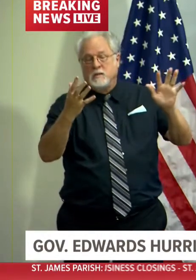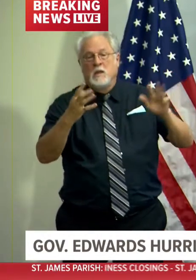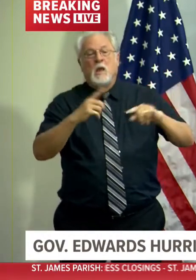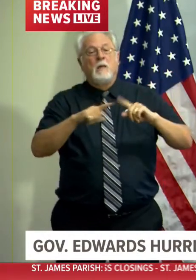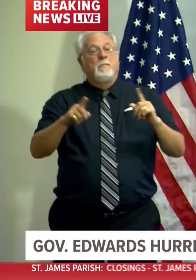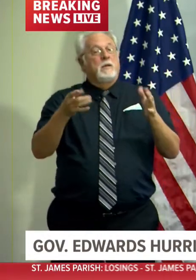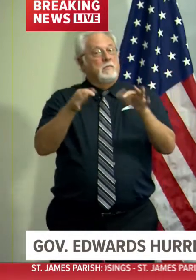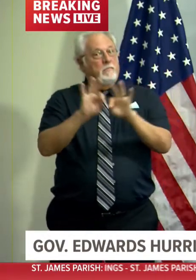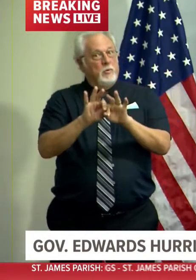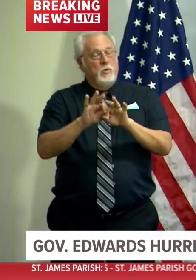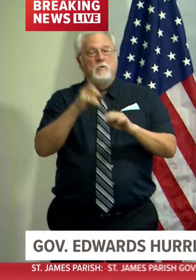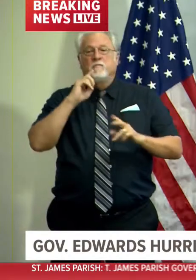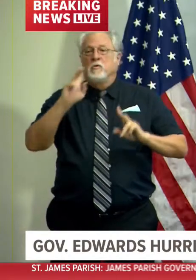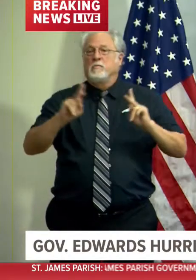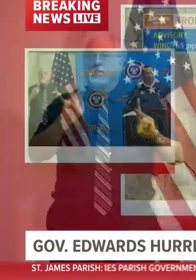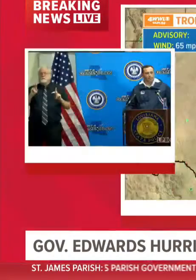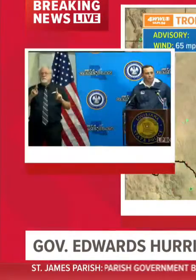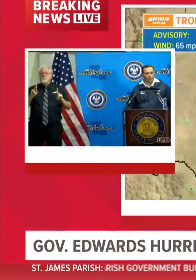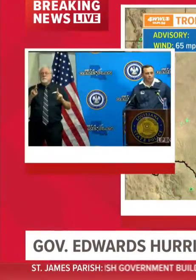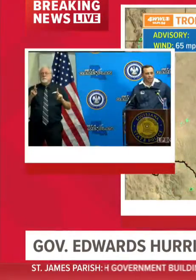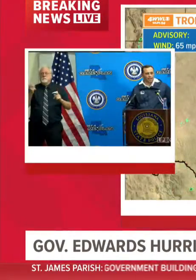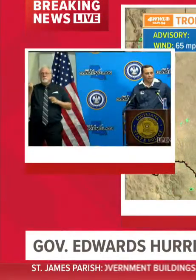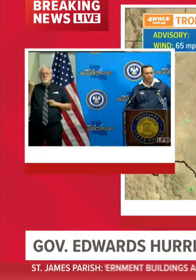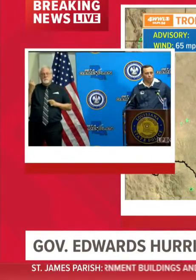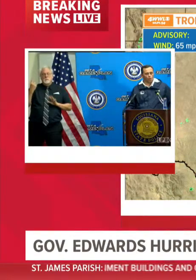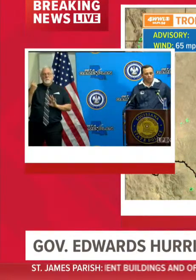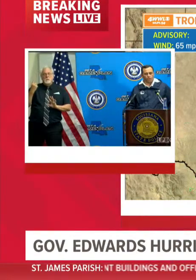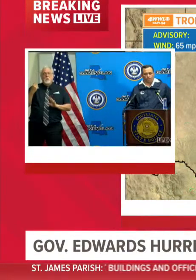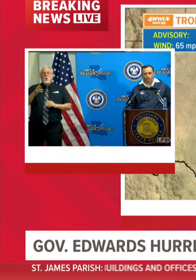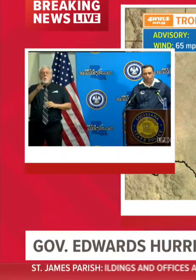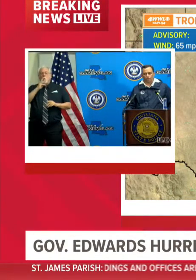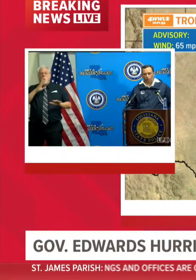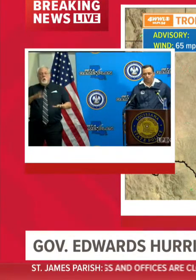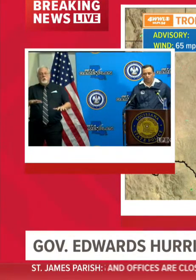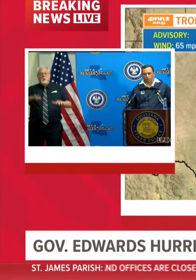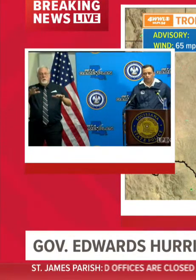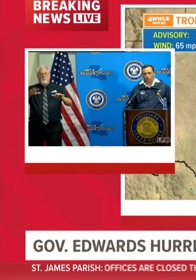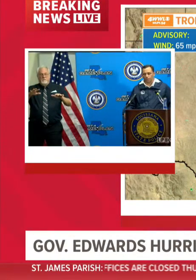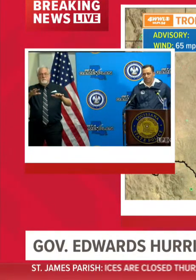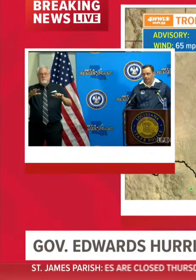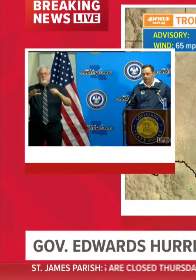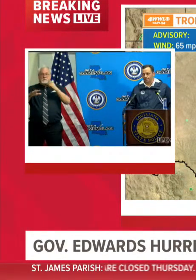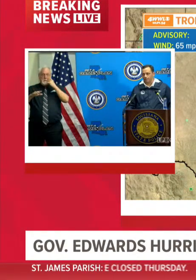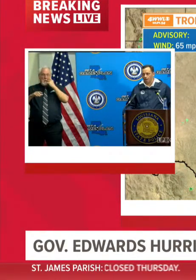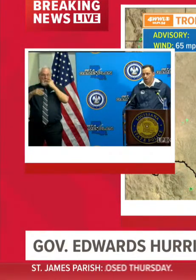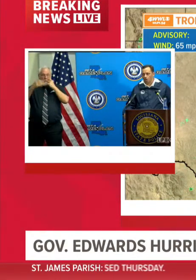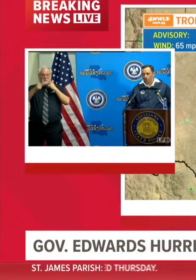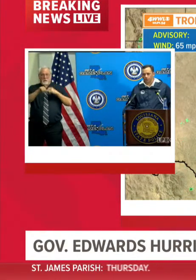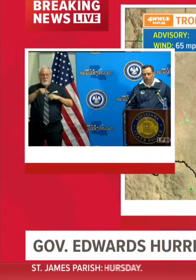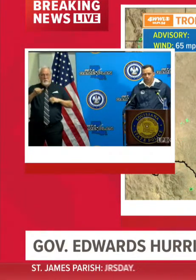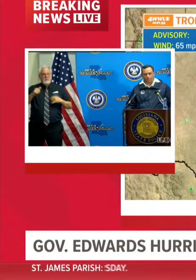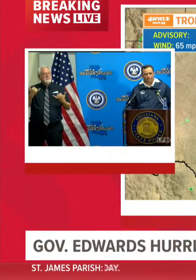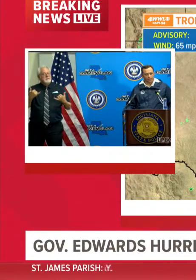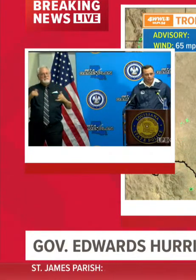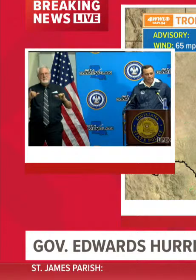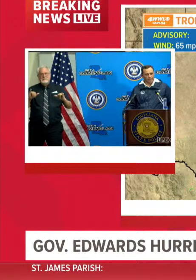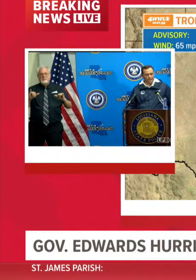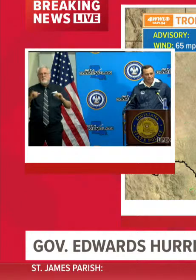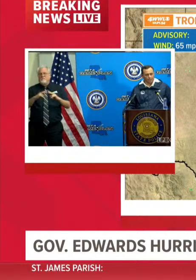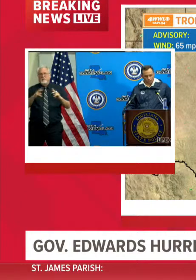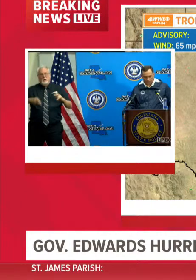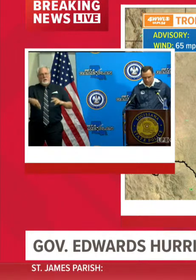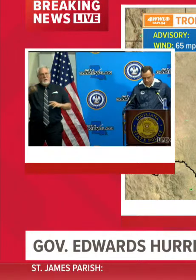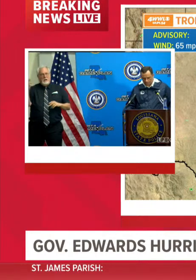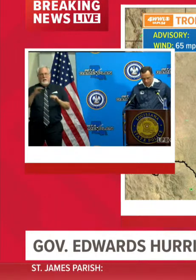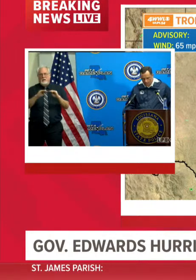I think it's very important for the public to understand that water levels across coastal Louisiana are still at very